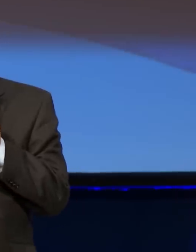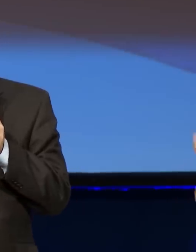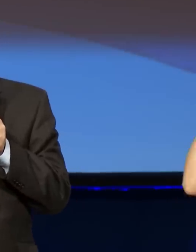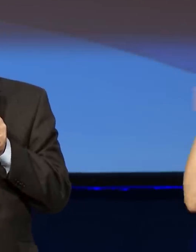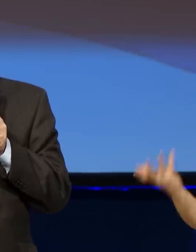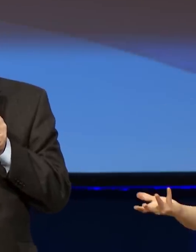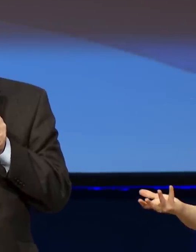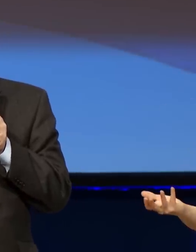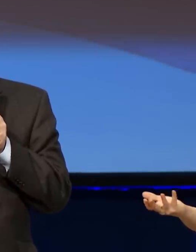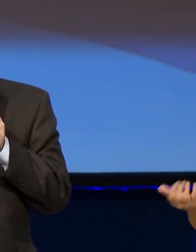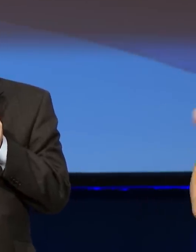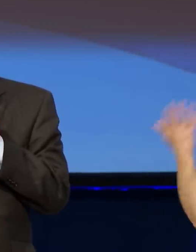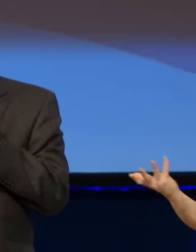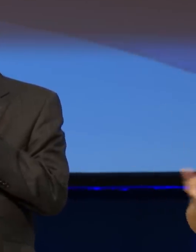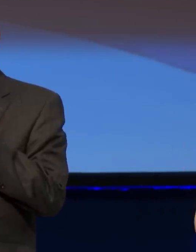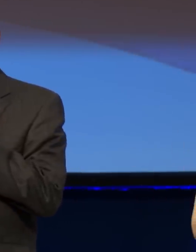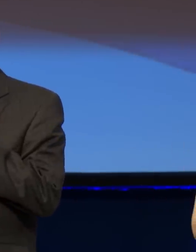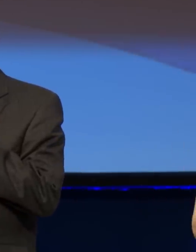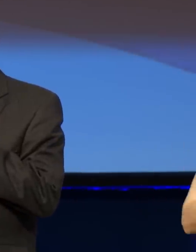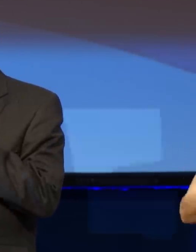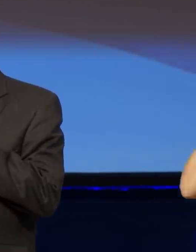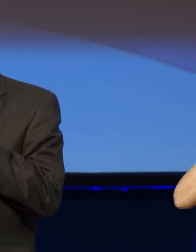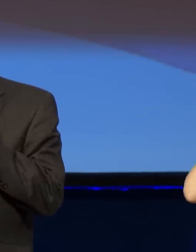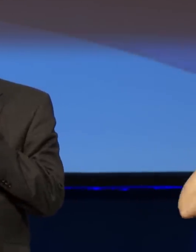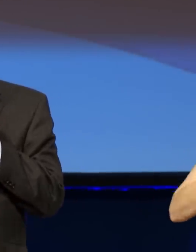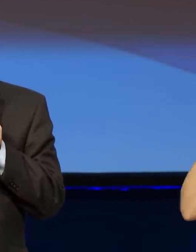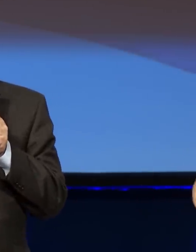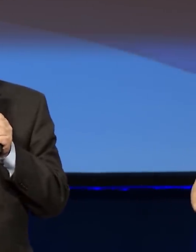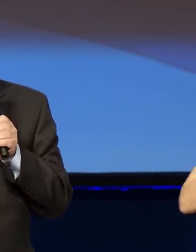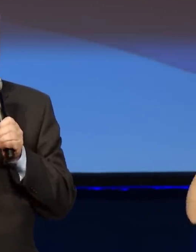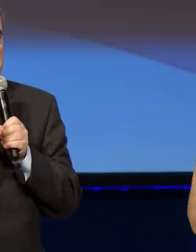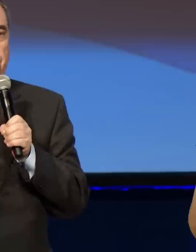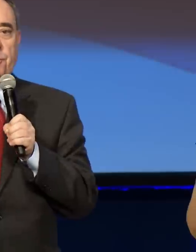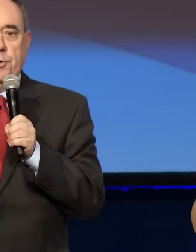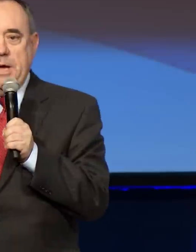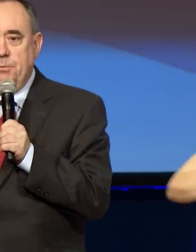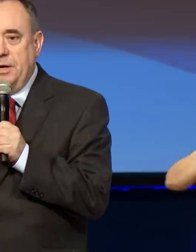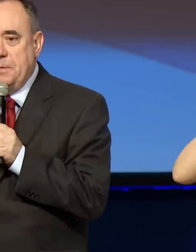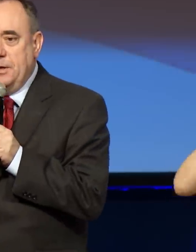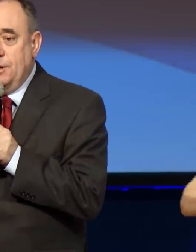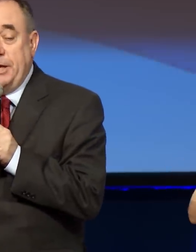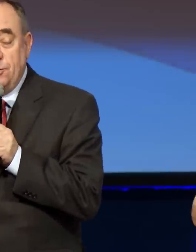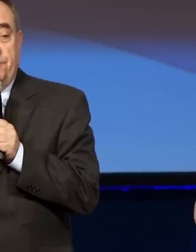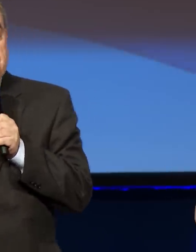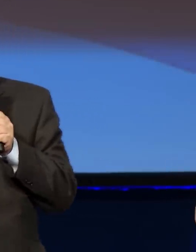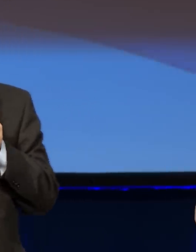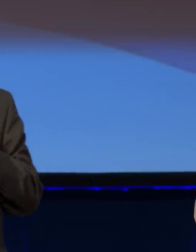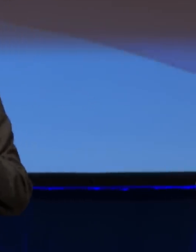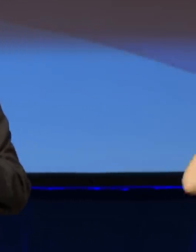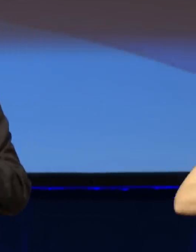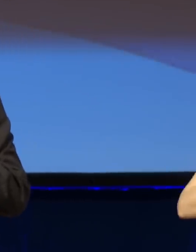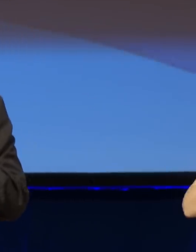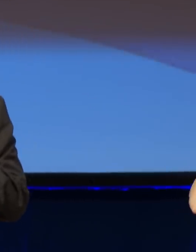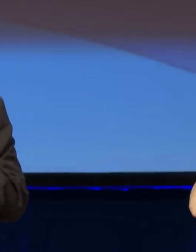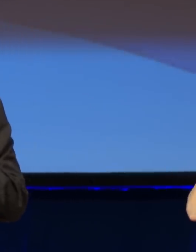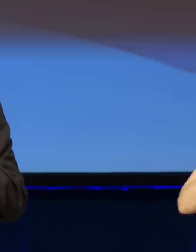stupid. And I learned this lesson back in 1992. Yep. Some of you will remember Michael Forsyth, who